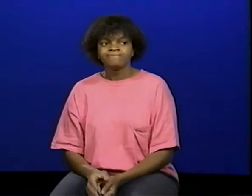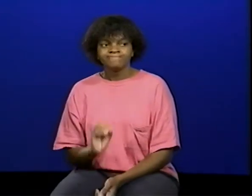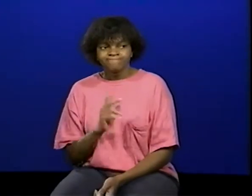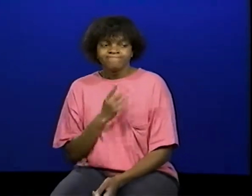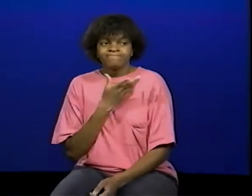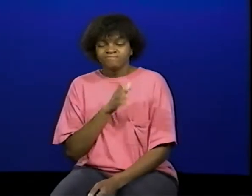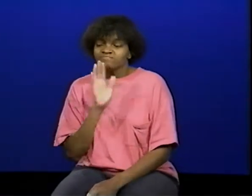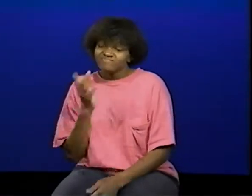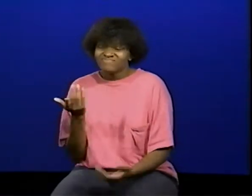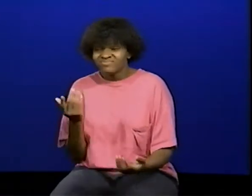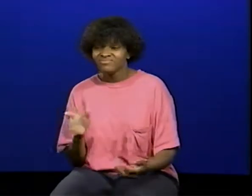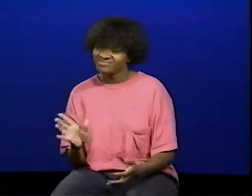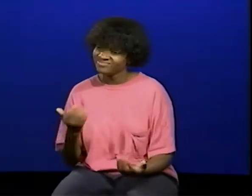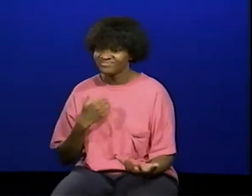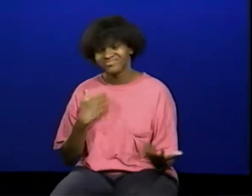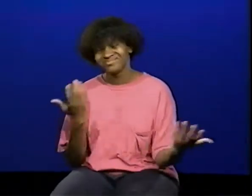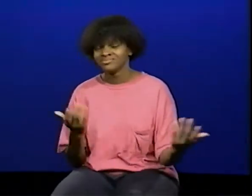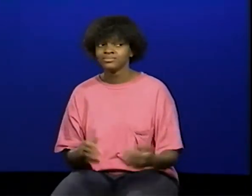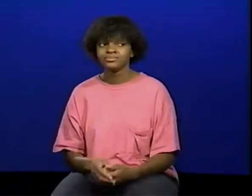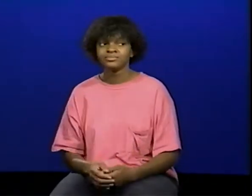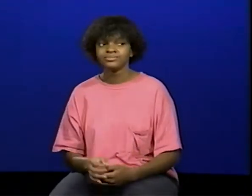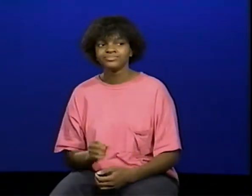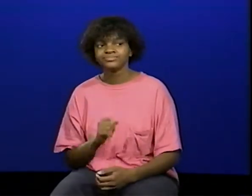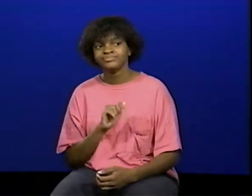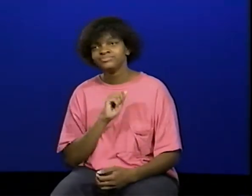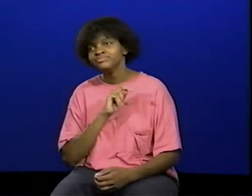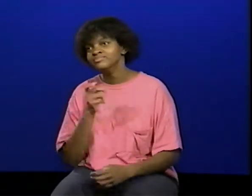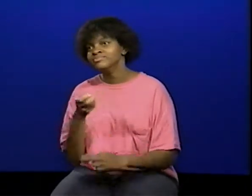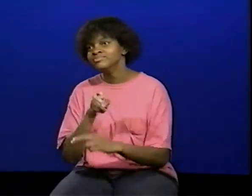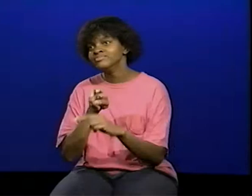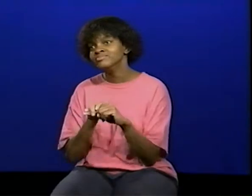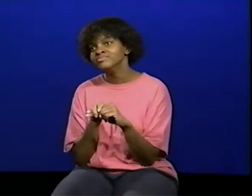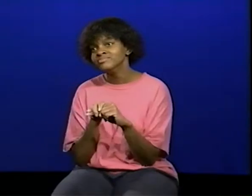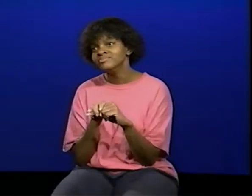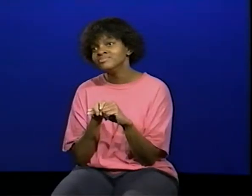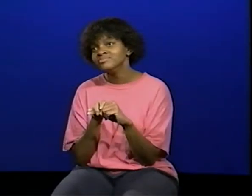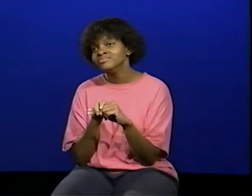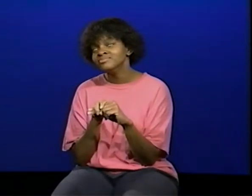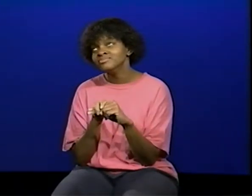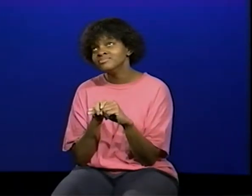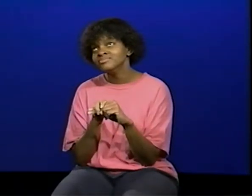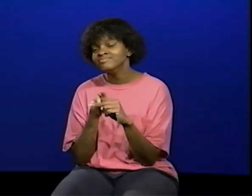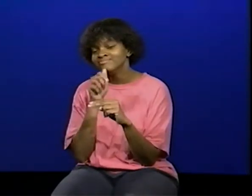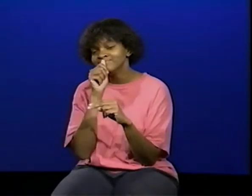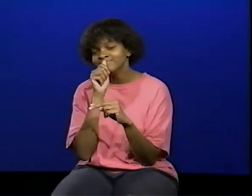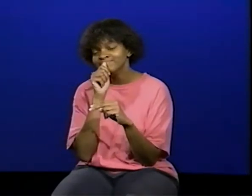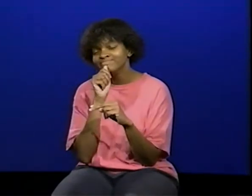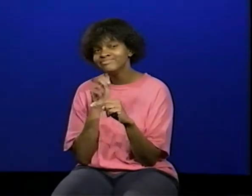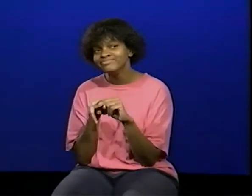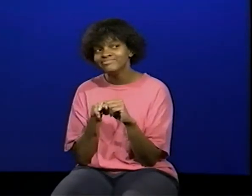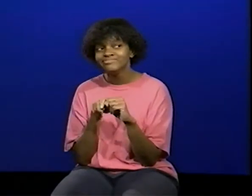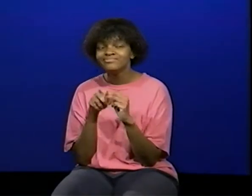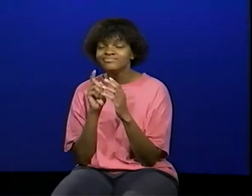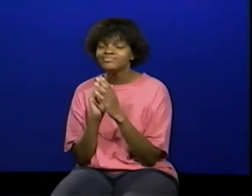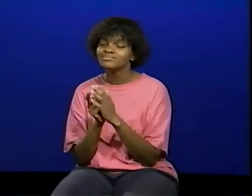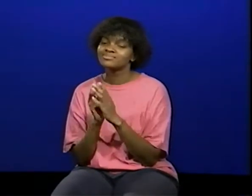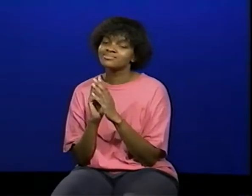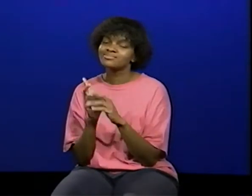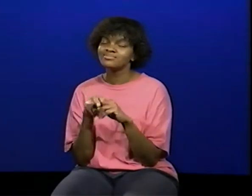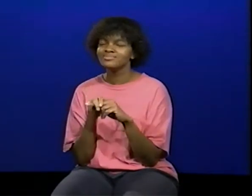please. Anyway, again, she didn't have any more work for me to do, so I went back to my office and stared off into space